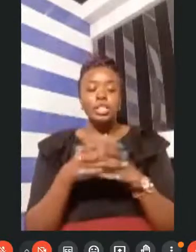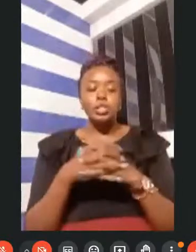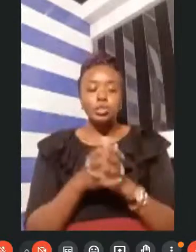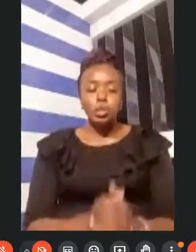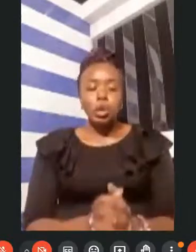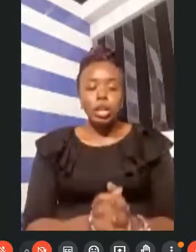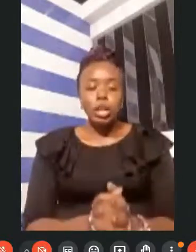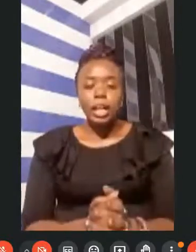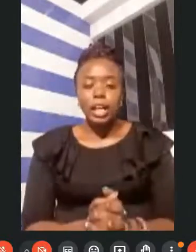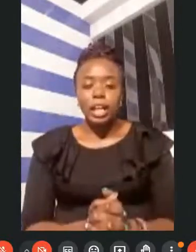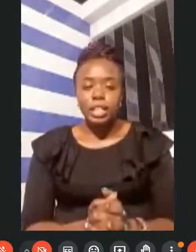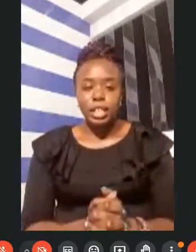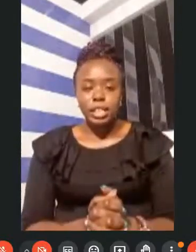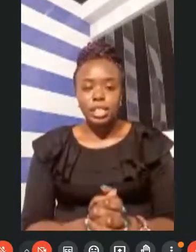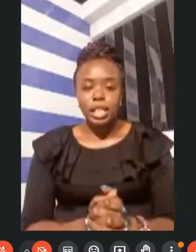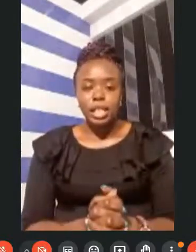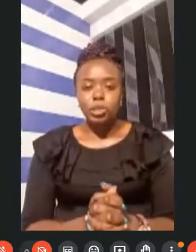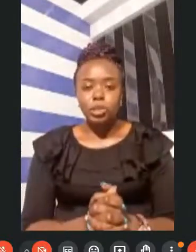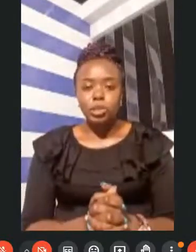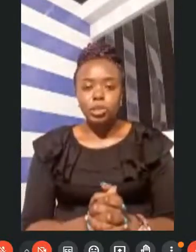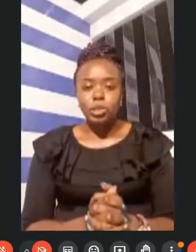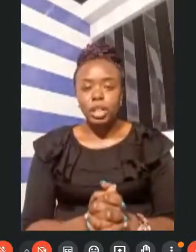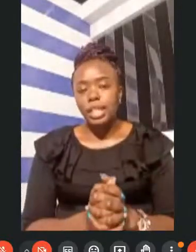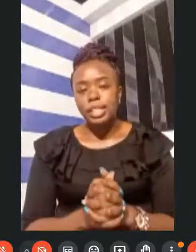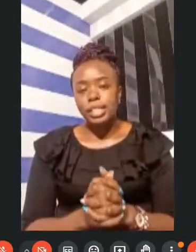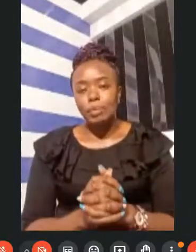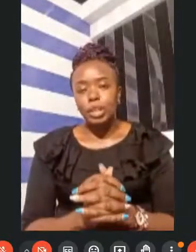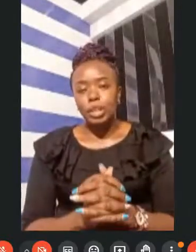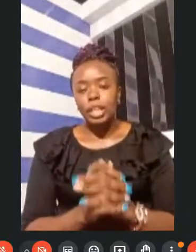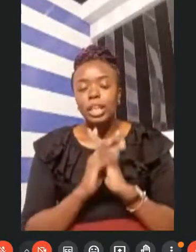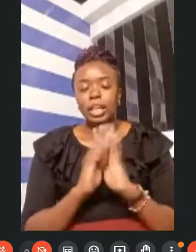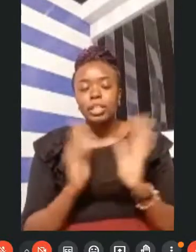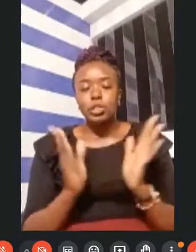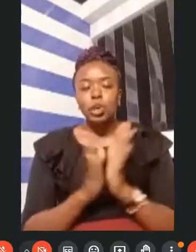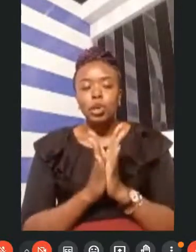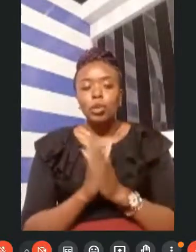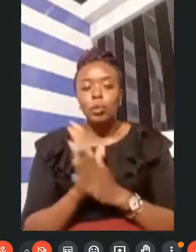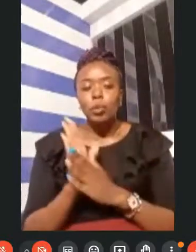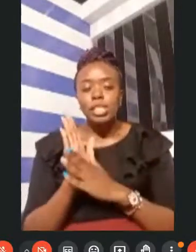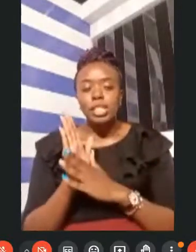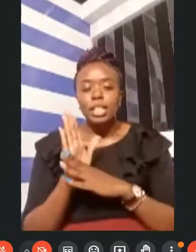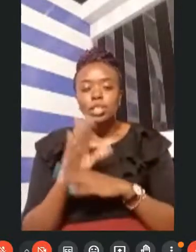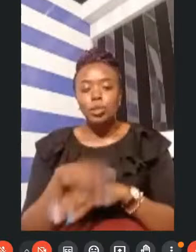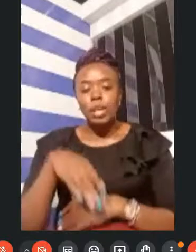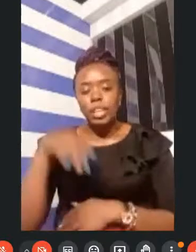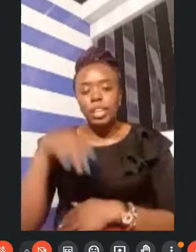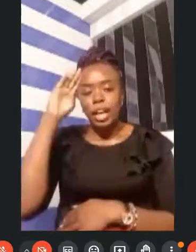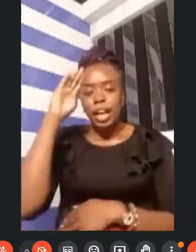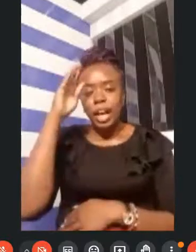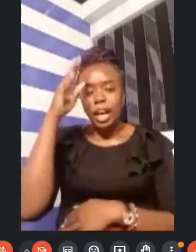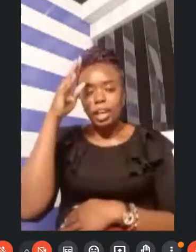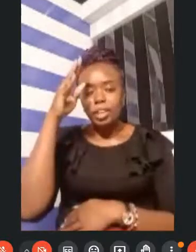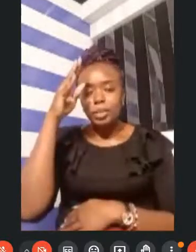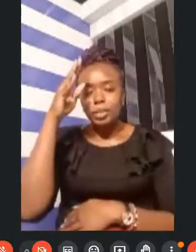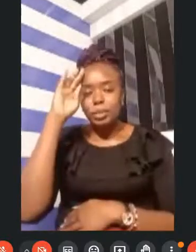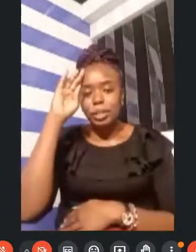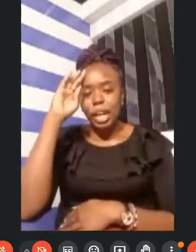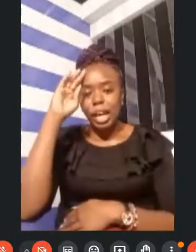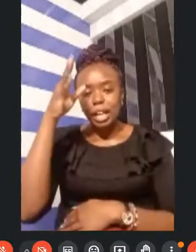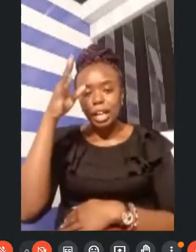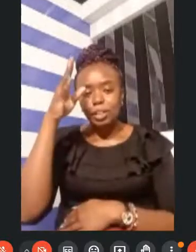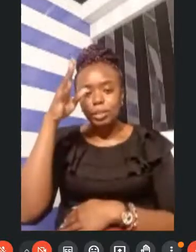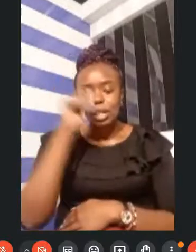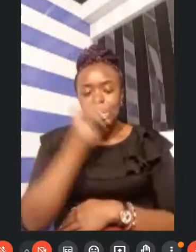So I want us to do on greetings. How do you greet somebody? So we start with